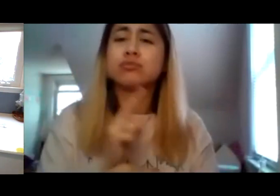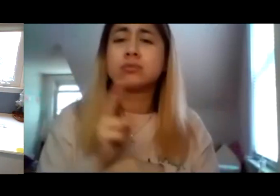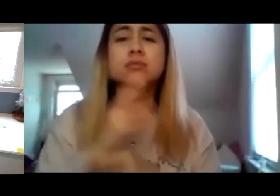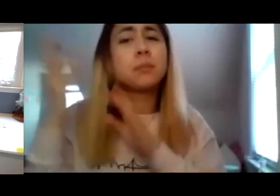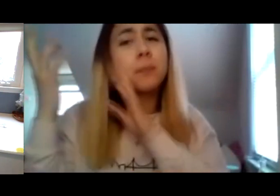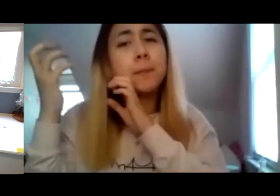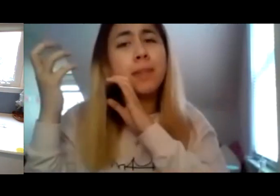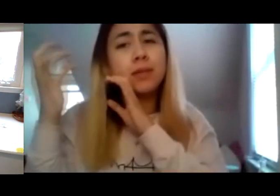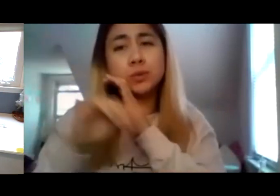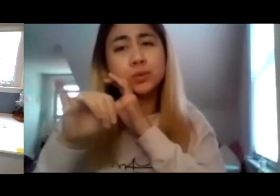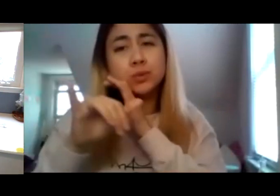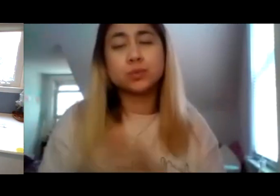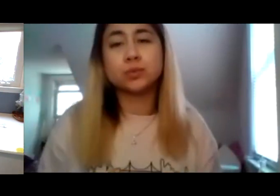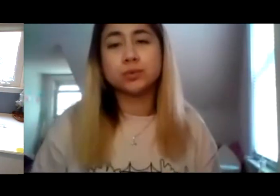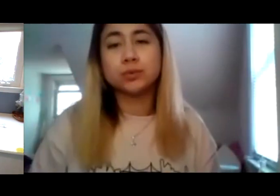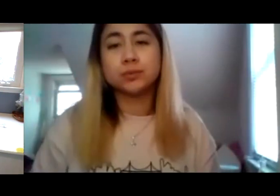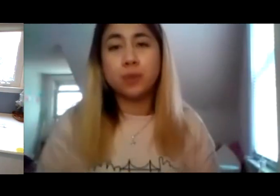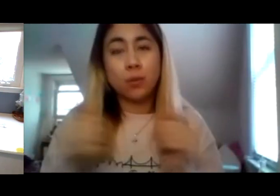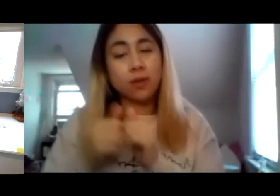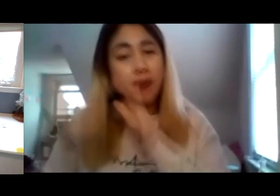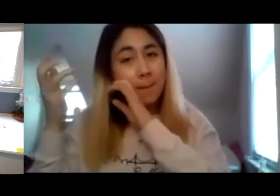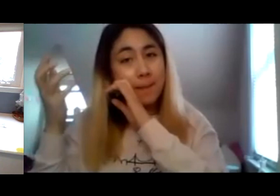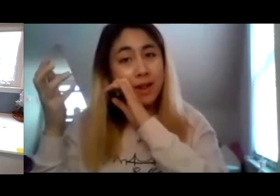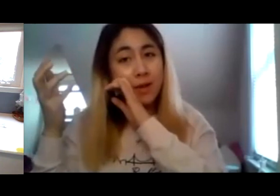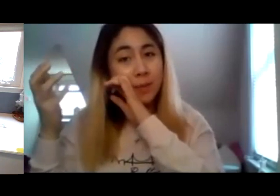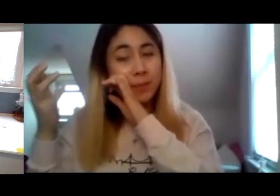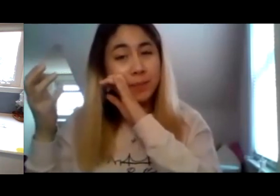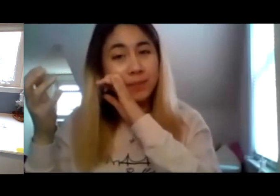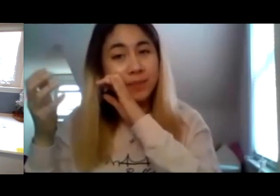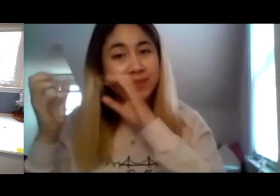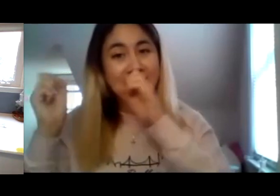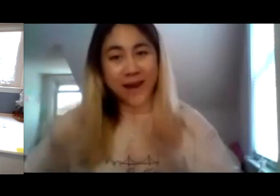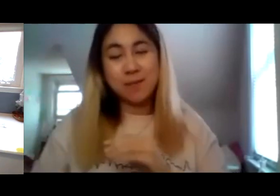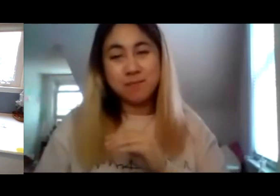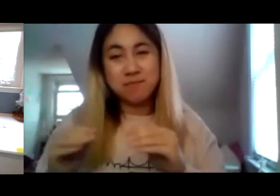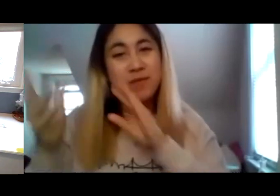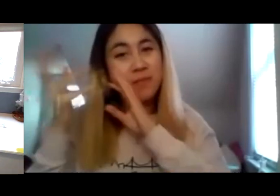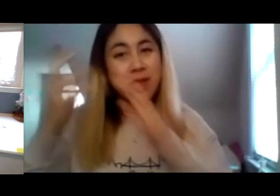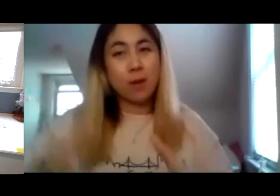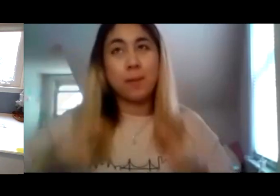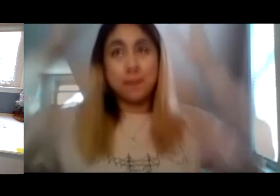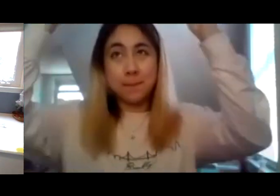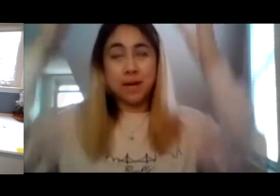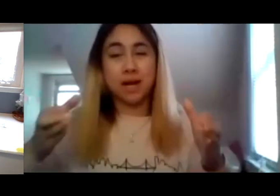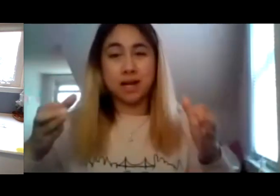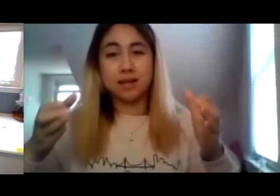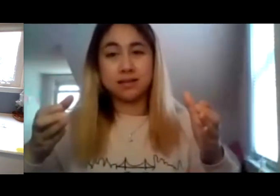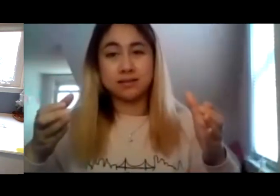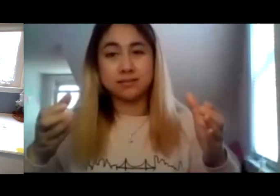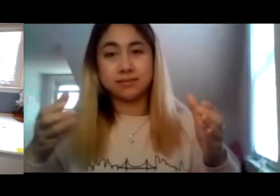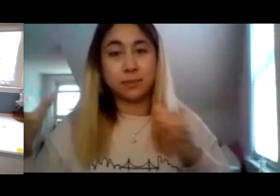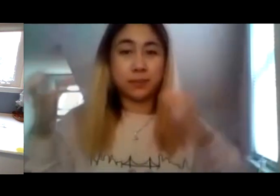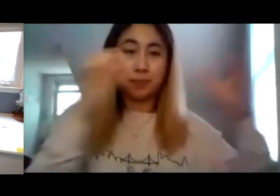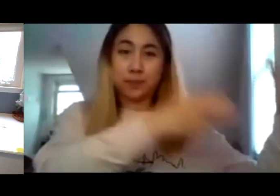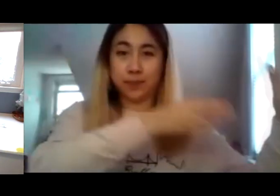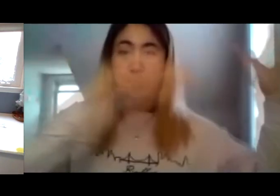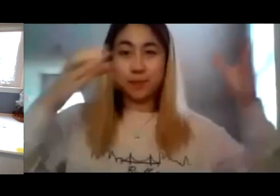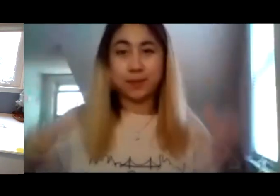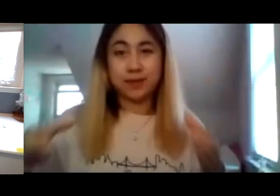So with our pillow, we can have a direction and move that pillow in that direction.